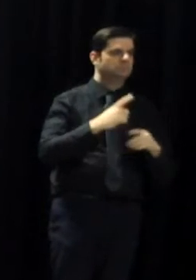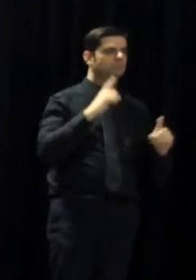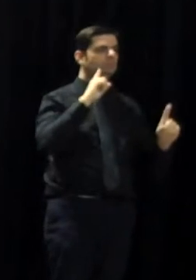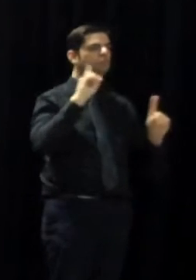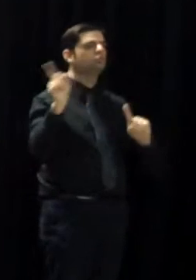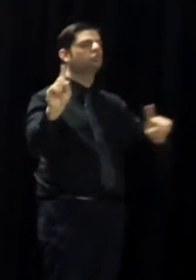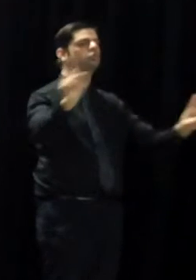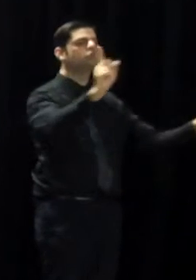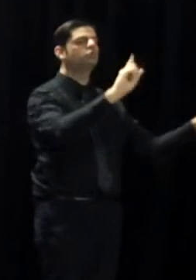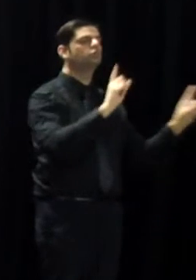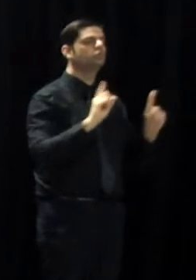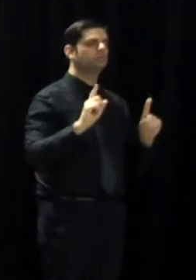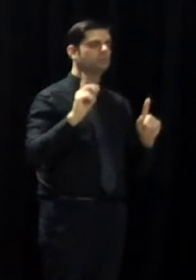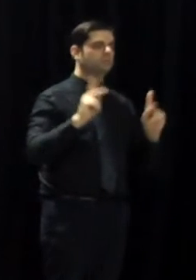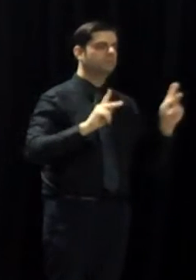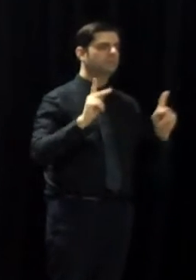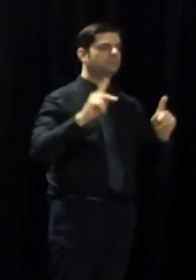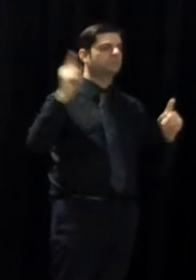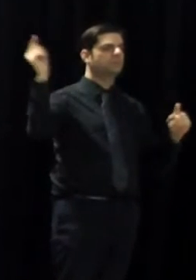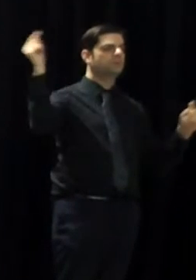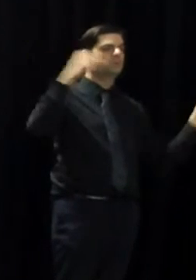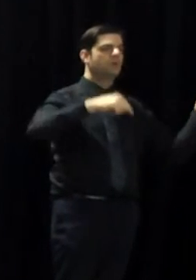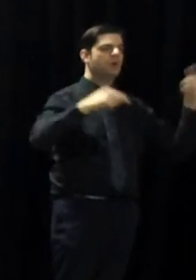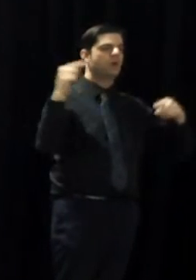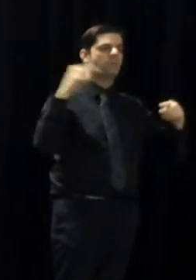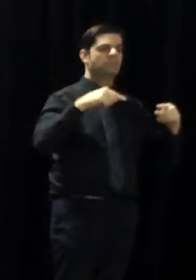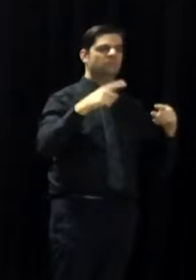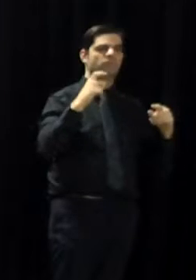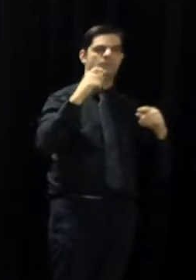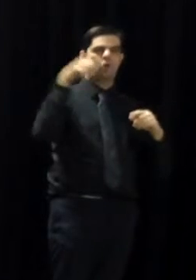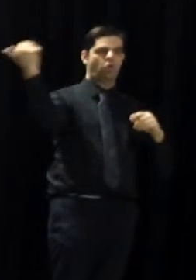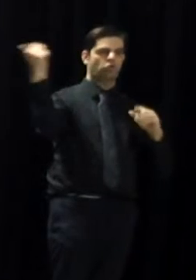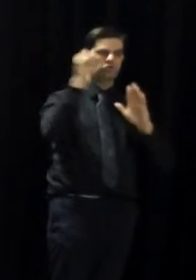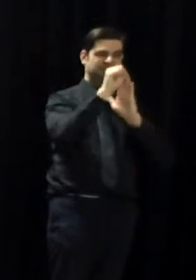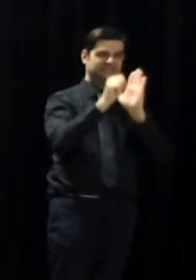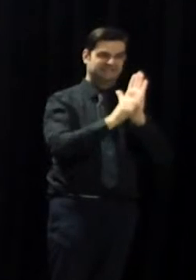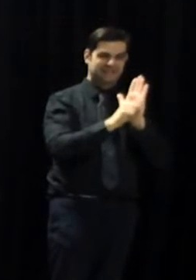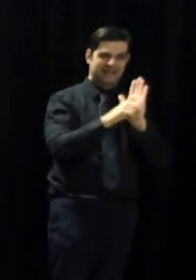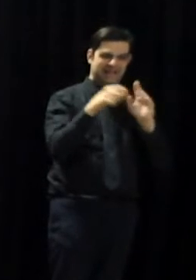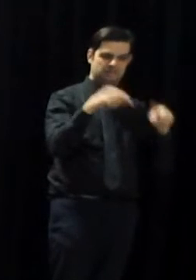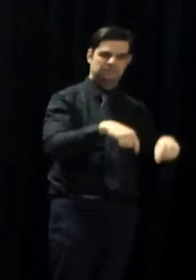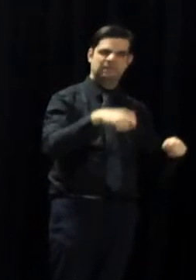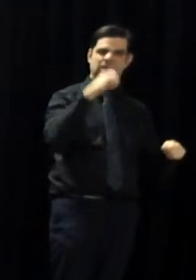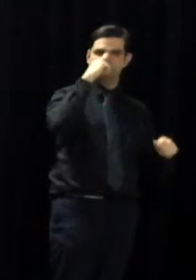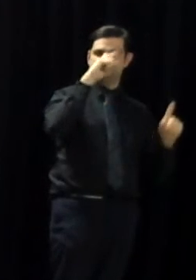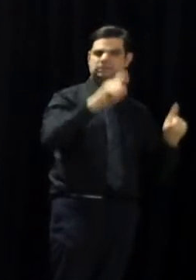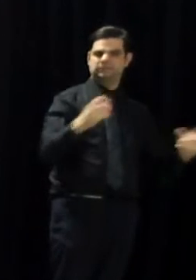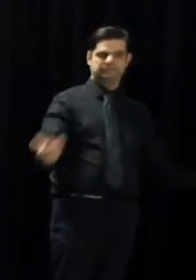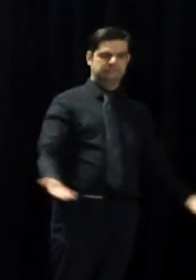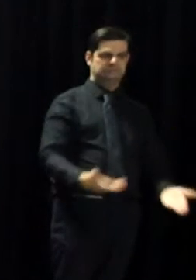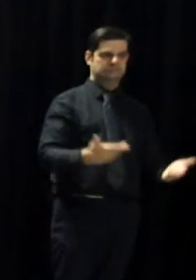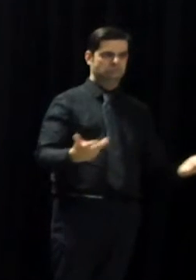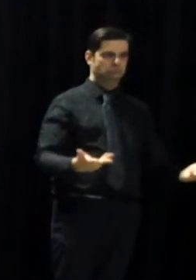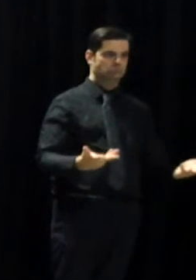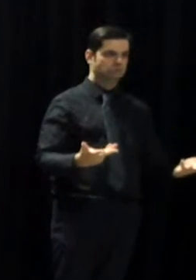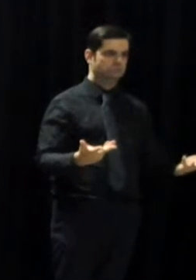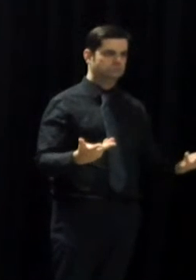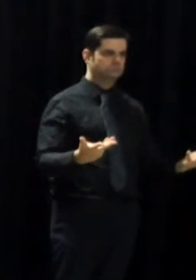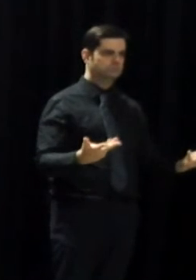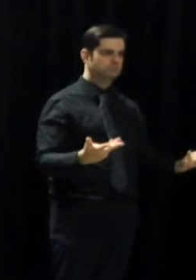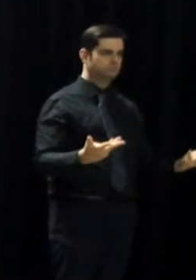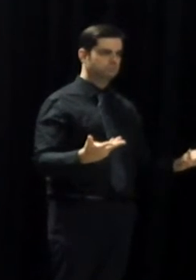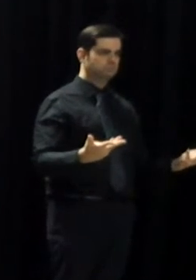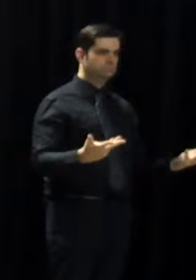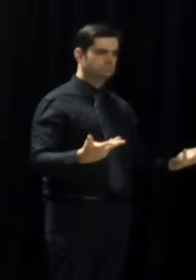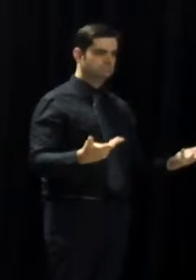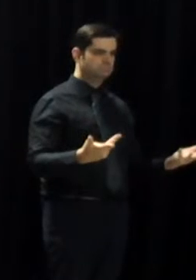getting tests here. Are you guys regulating that at all, or is anyone can get a test? Yeah, we've thought about whether you regulate that or